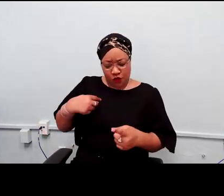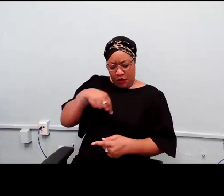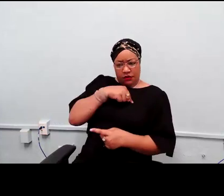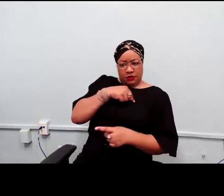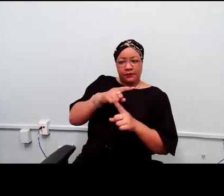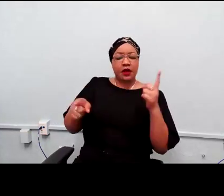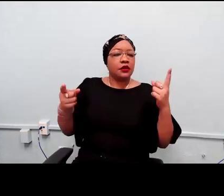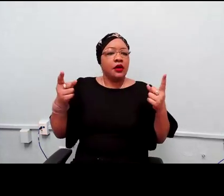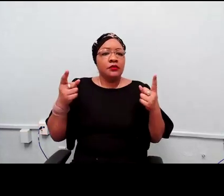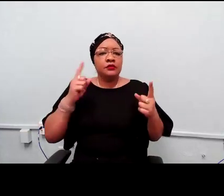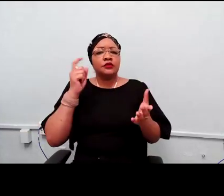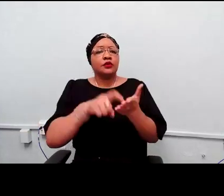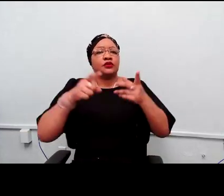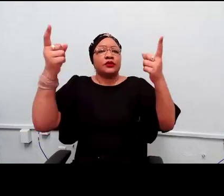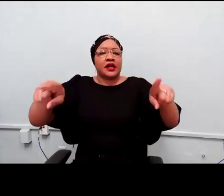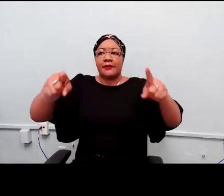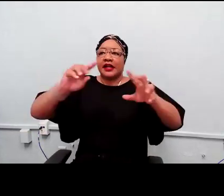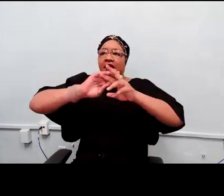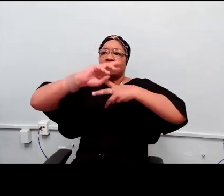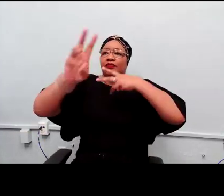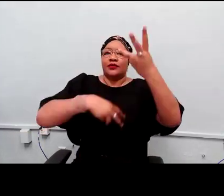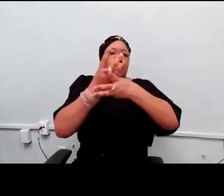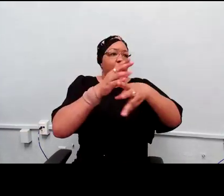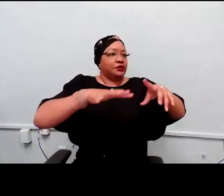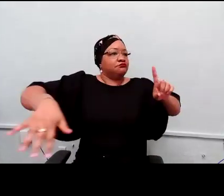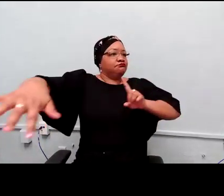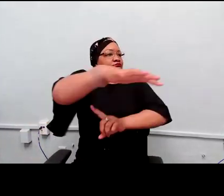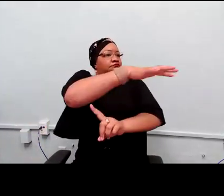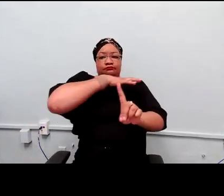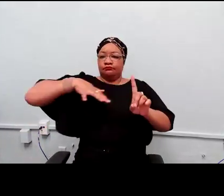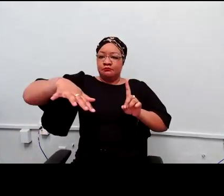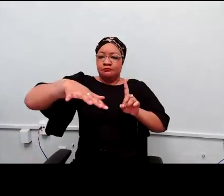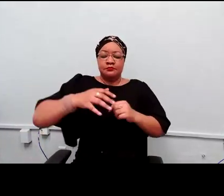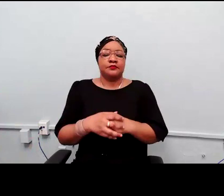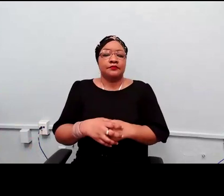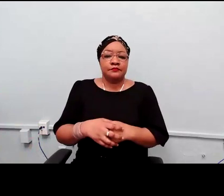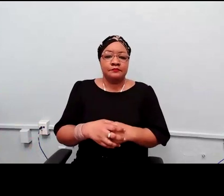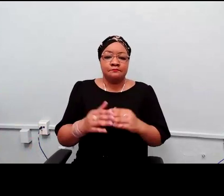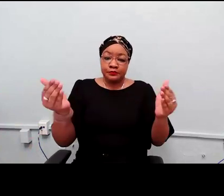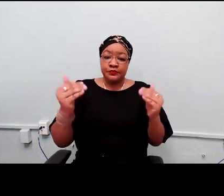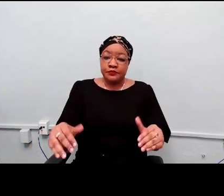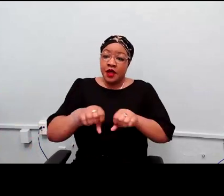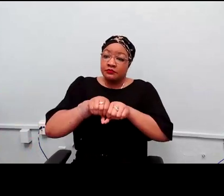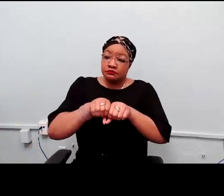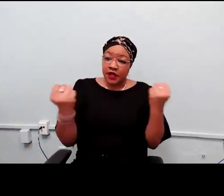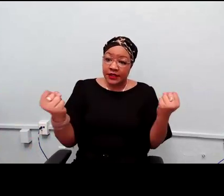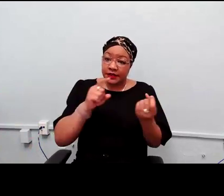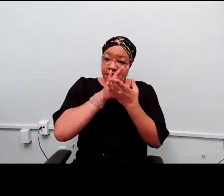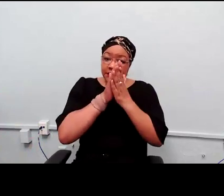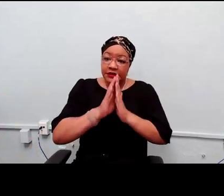is happening in the world around us. Breaking silence, right? Looking